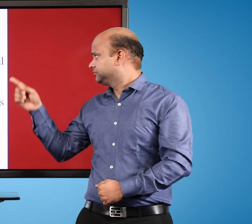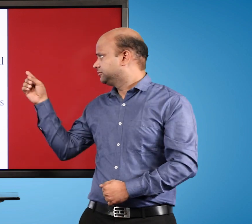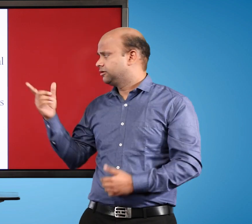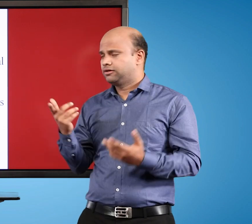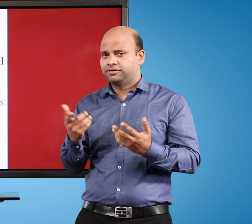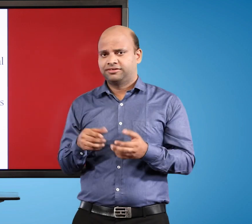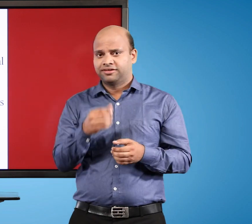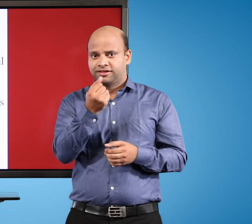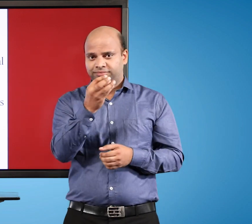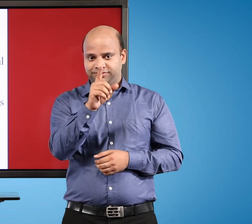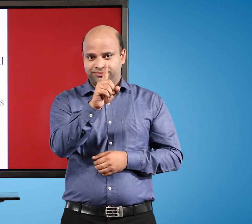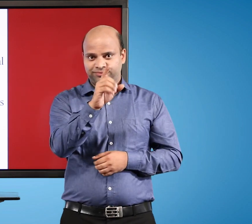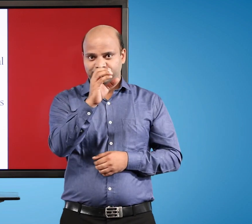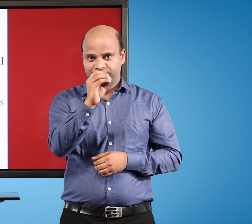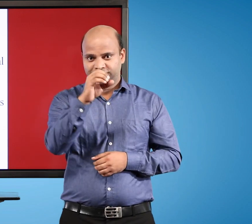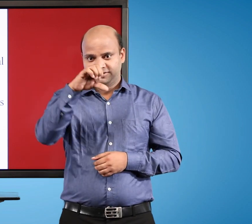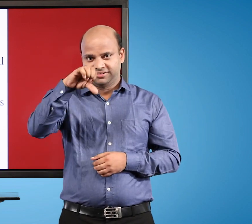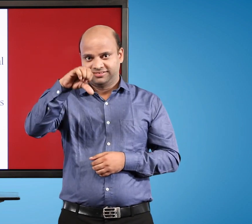Write the next 3 natural numbers after